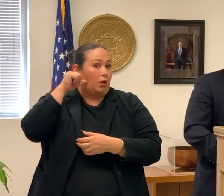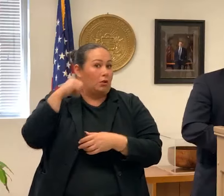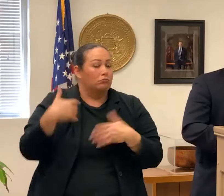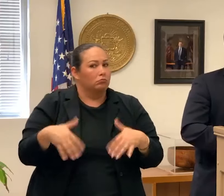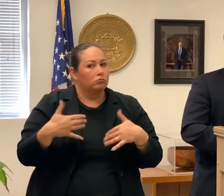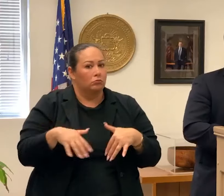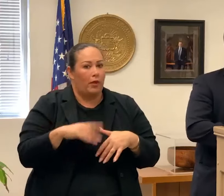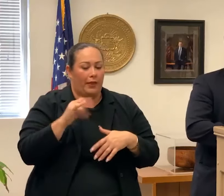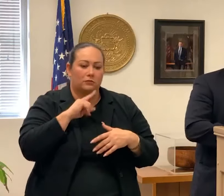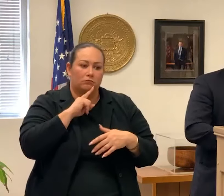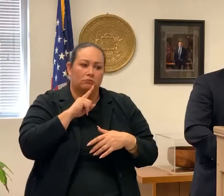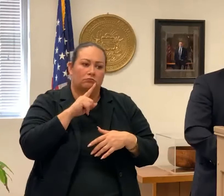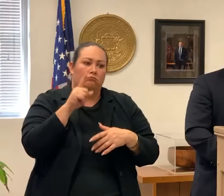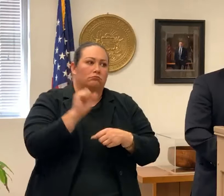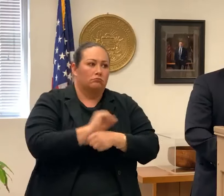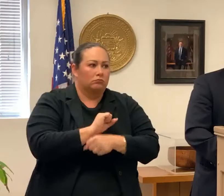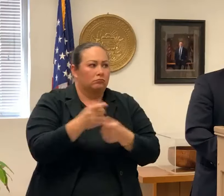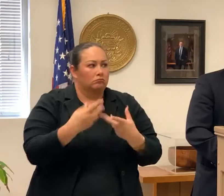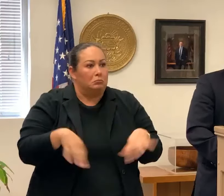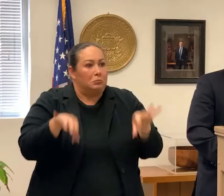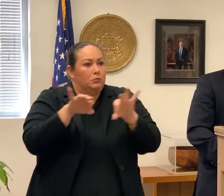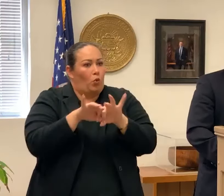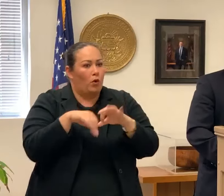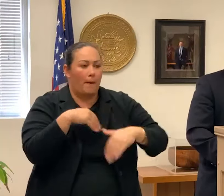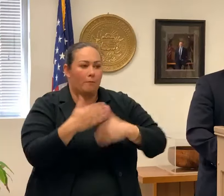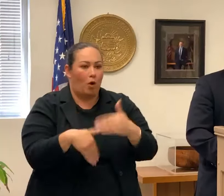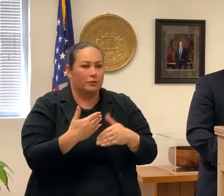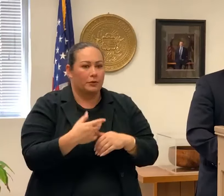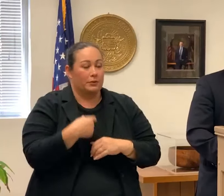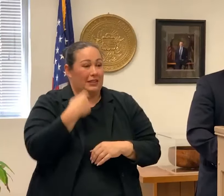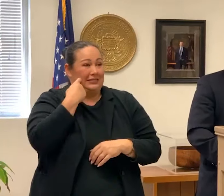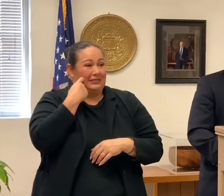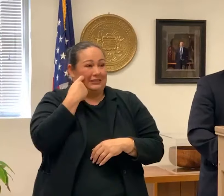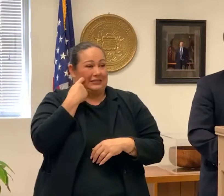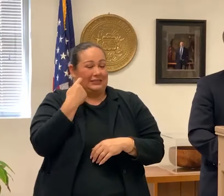know, on Saturday, we did get the